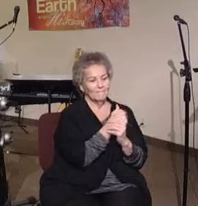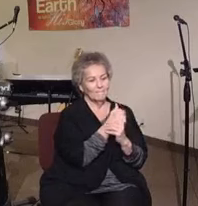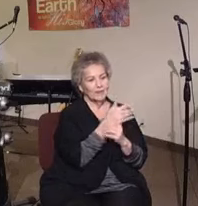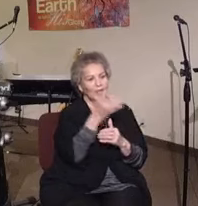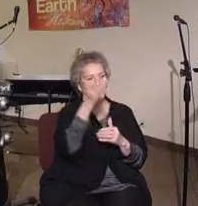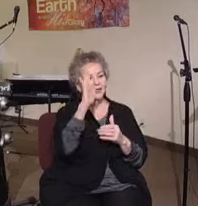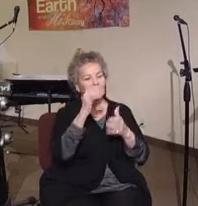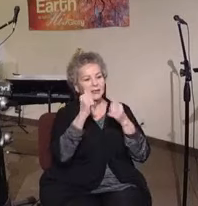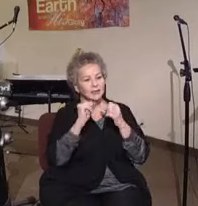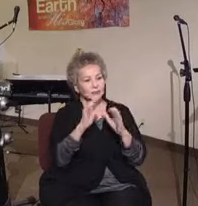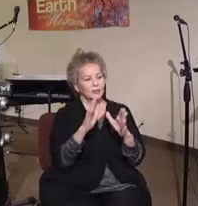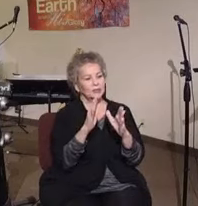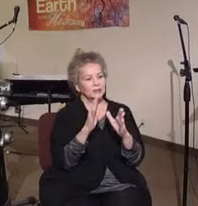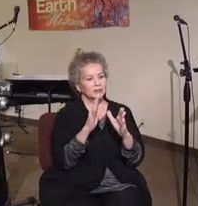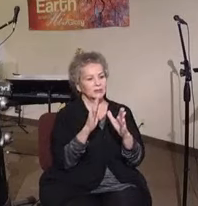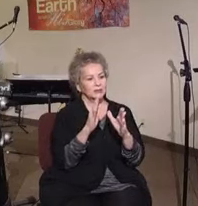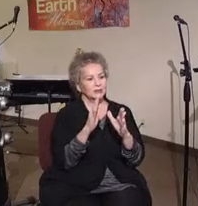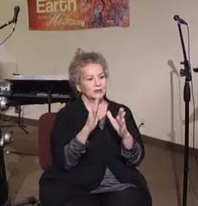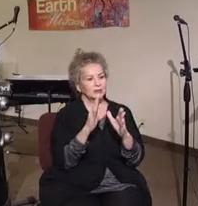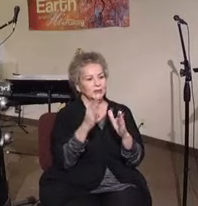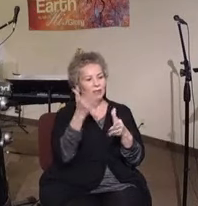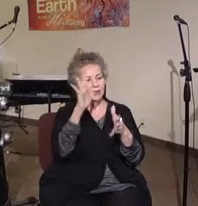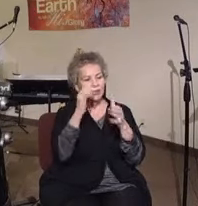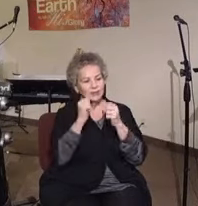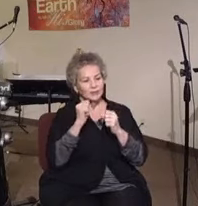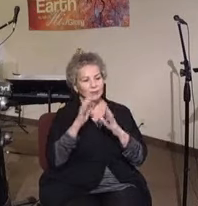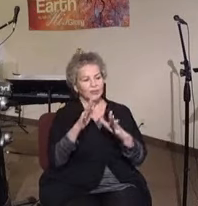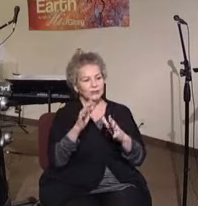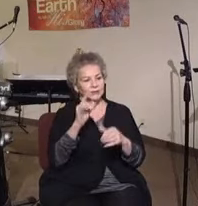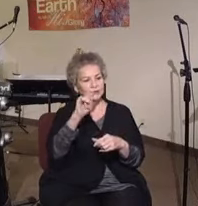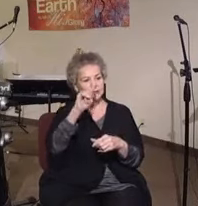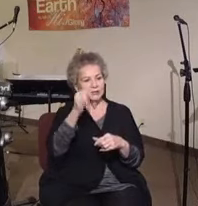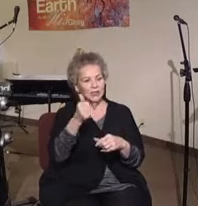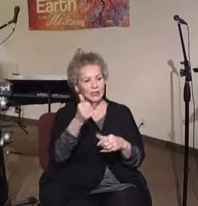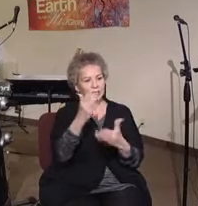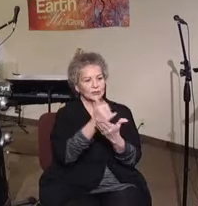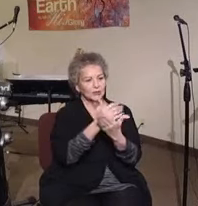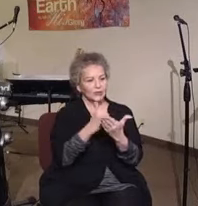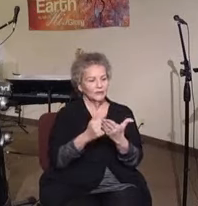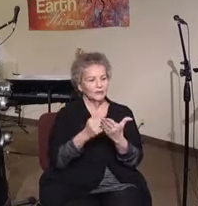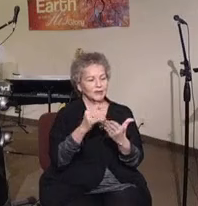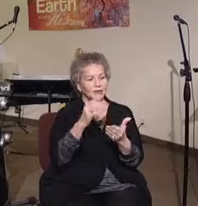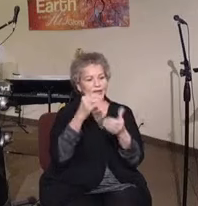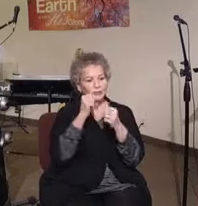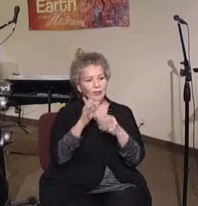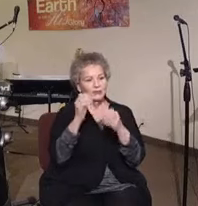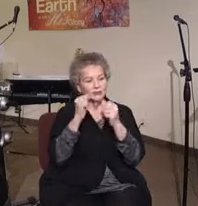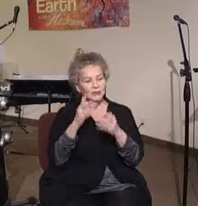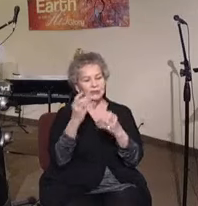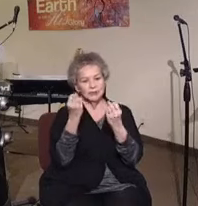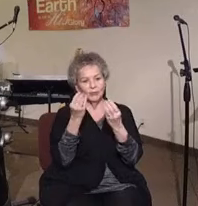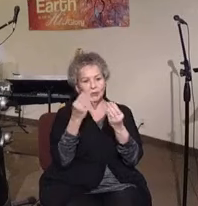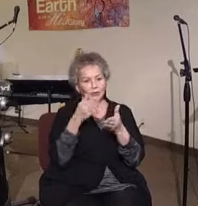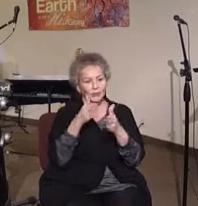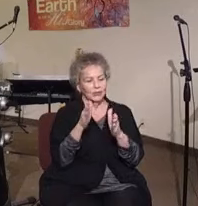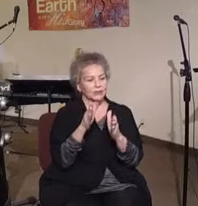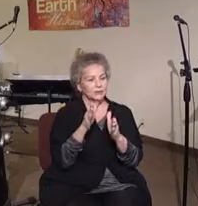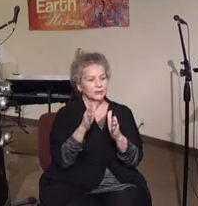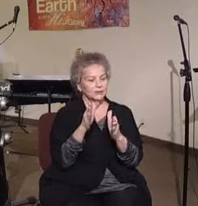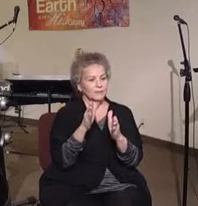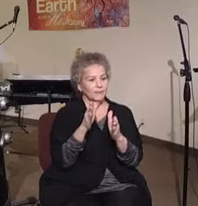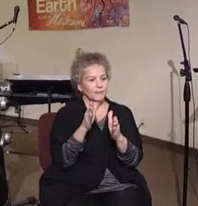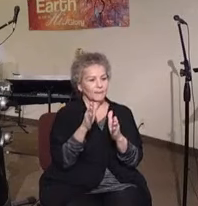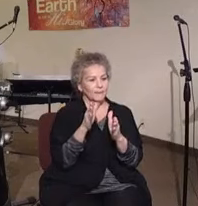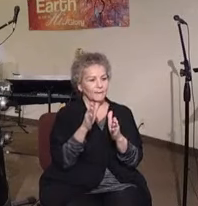God has blessed. God has blessed tithes and offerings. He has blessed in other ways. And